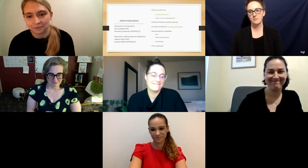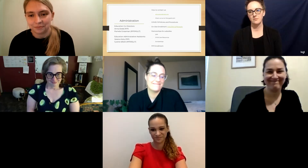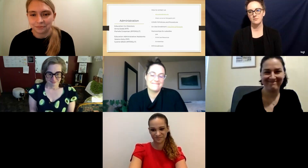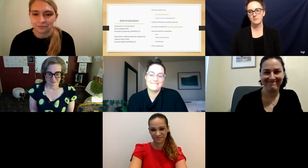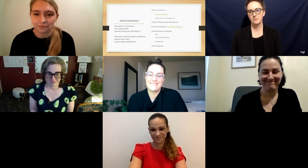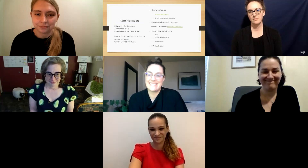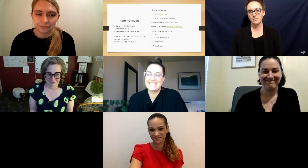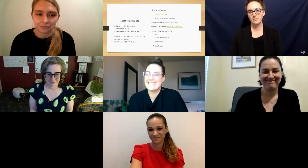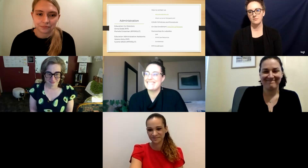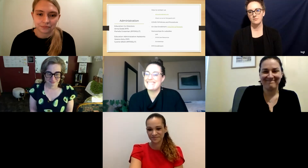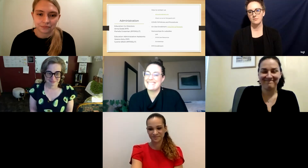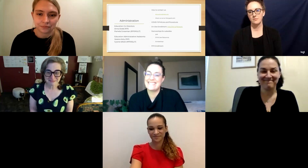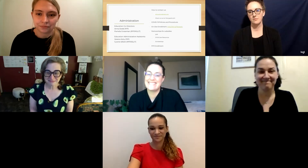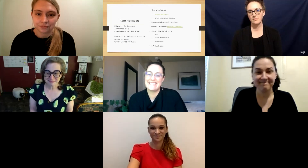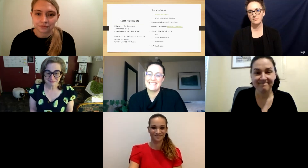possible.